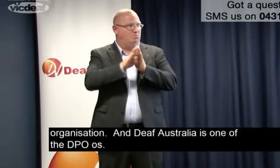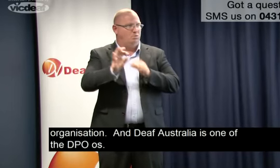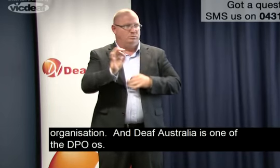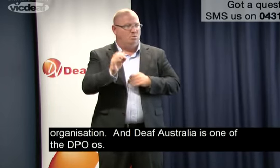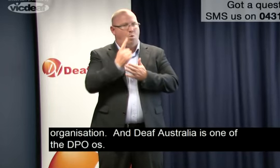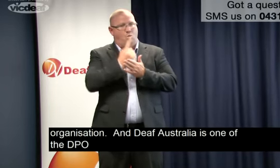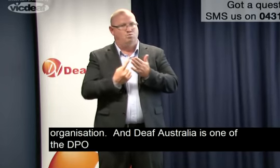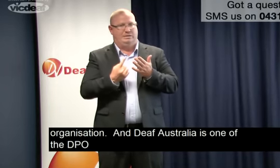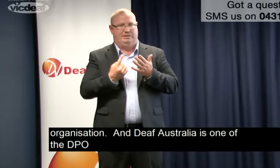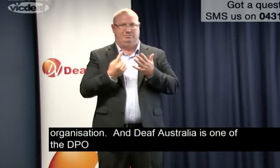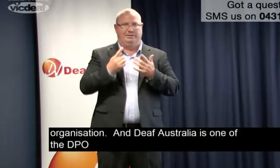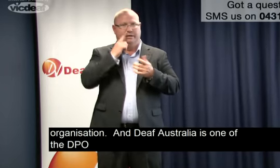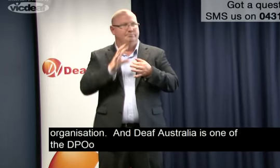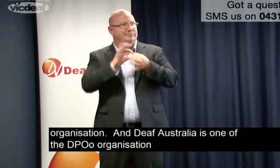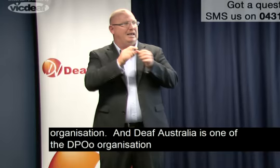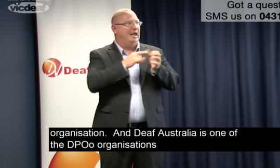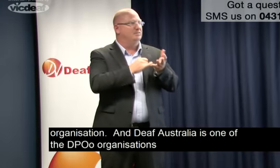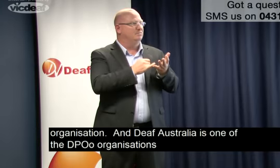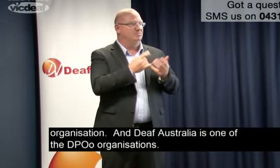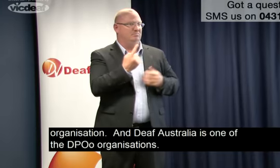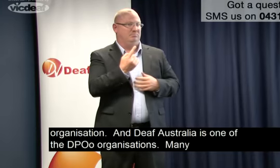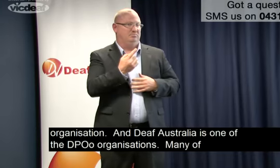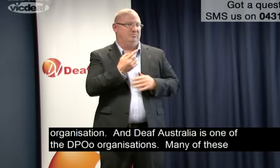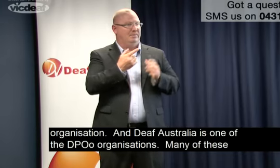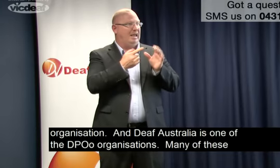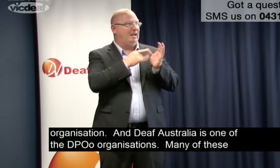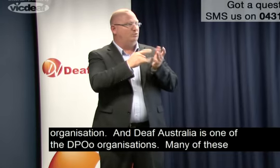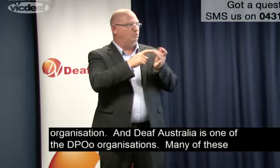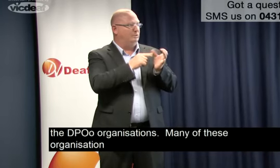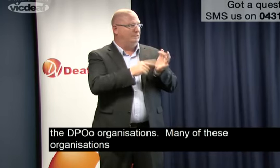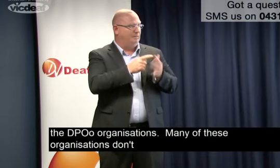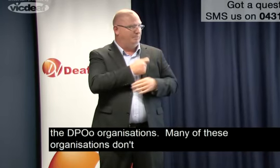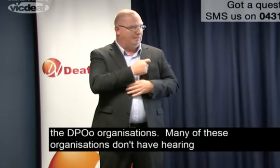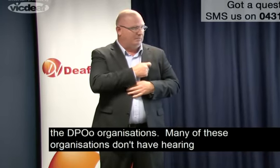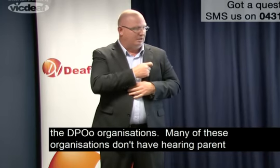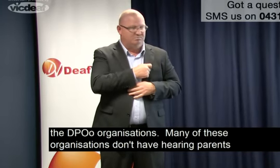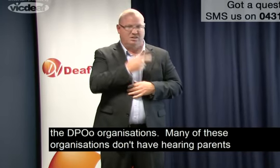are able to vote on their boards. They can only join as associate members.